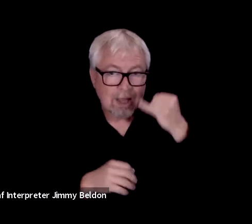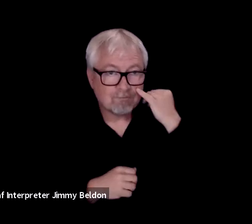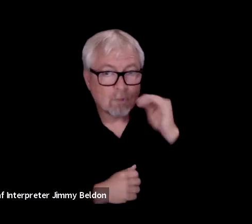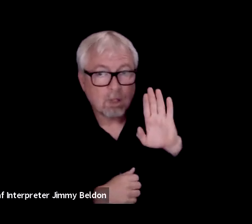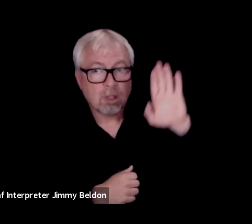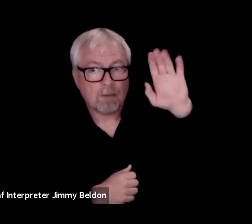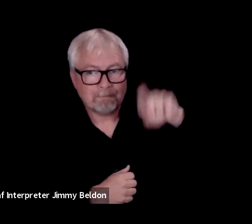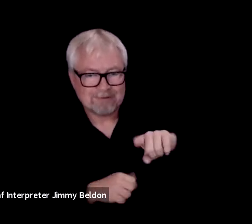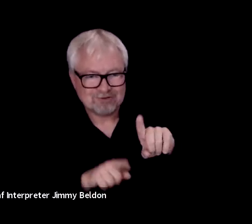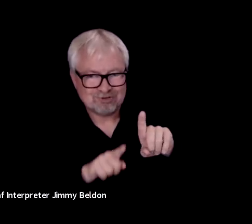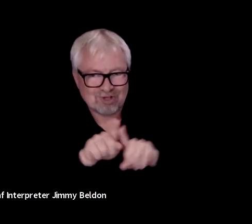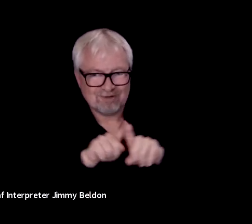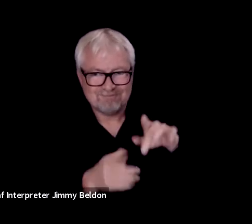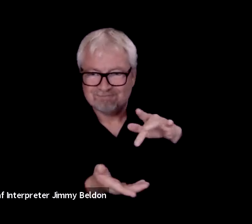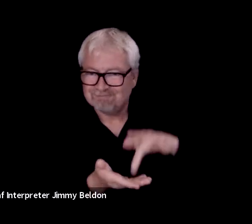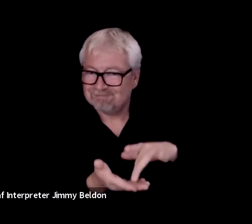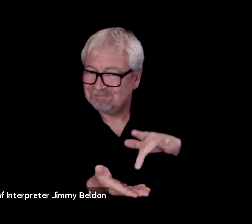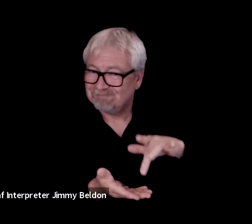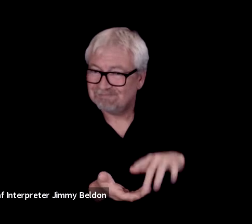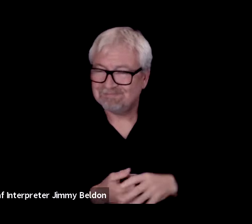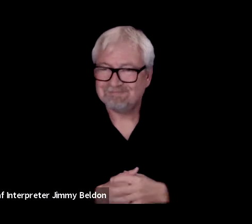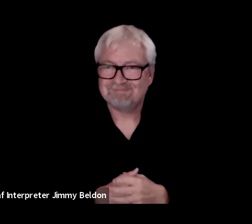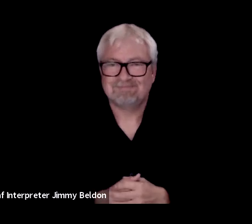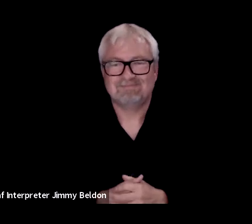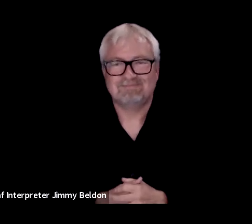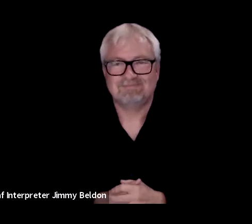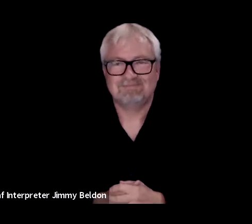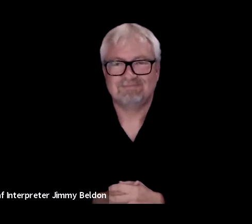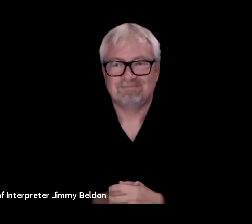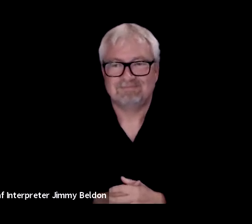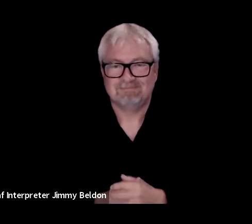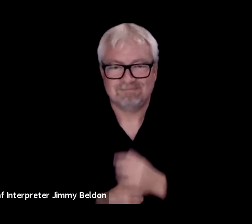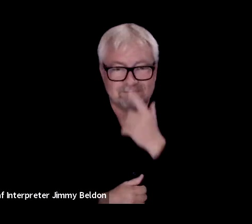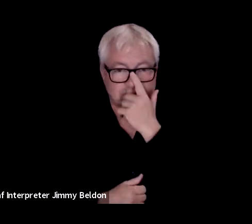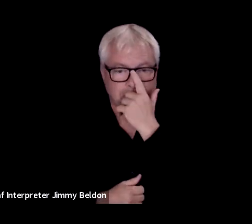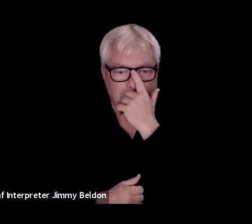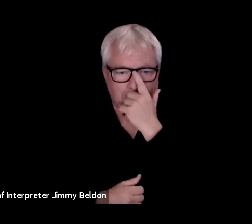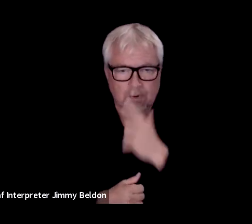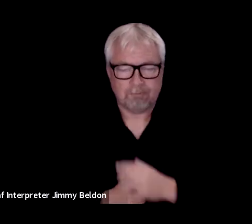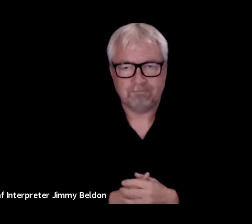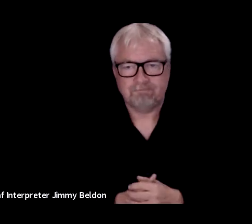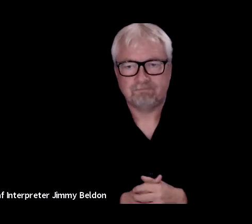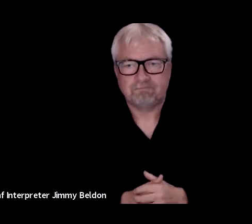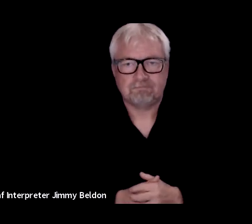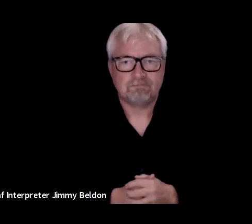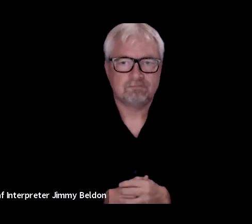a question. To withdraw your question, please press the pound key. Please